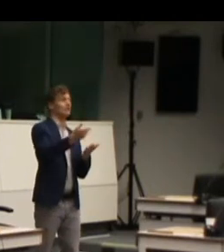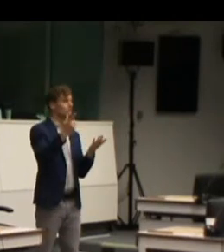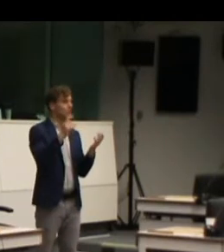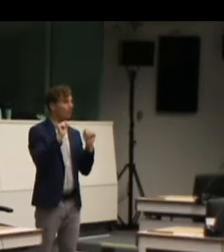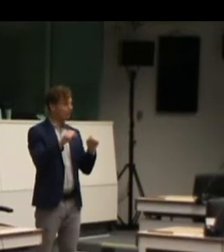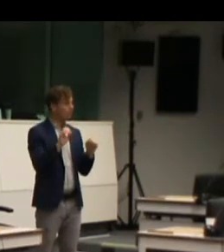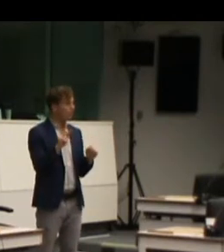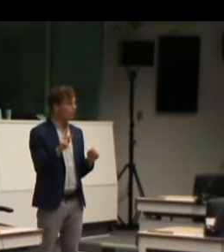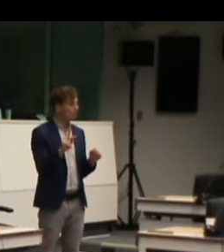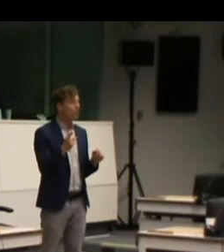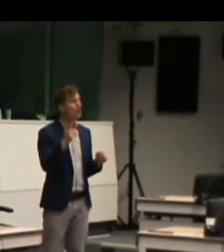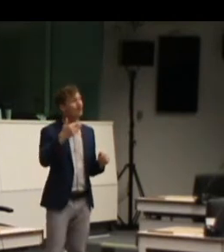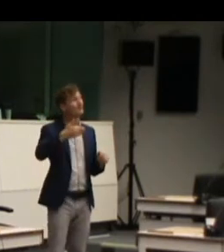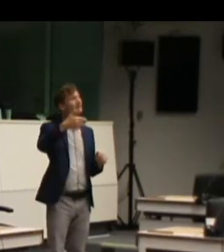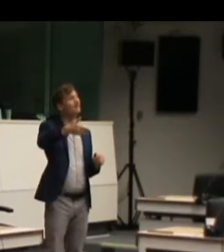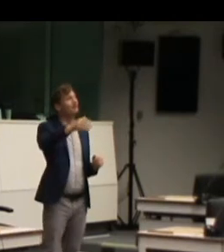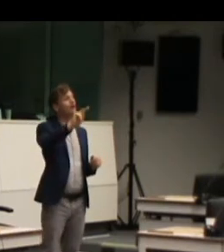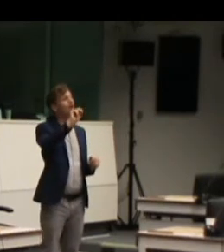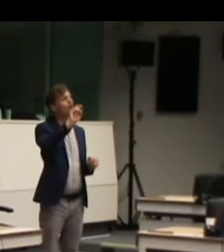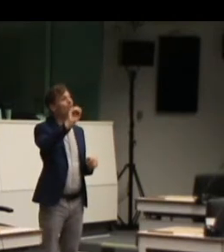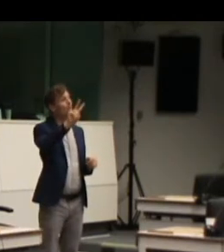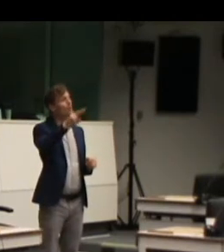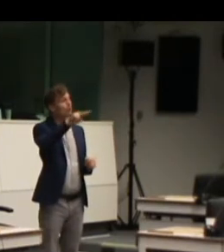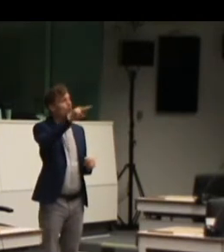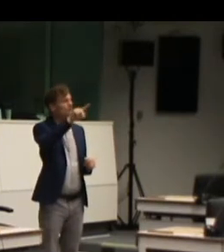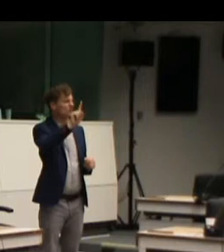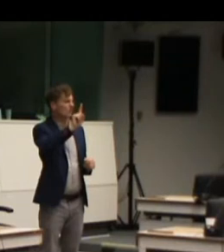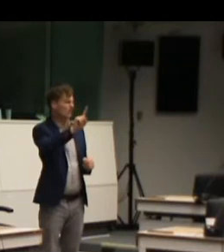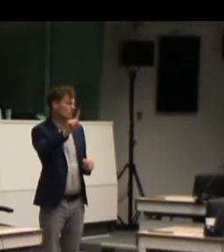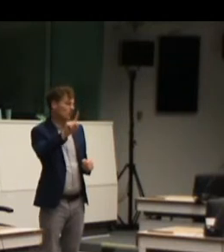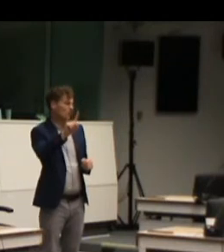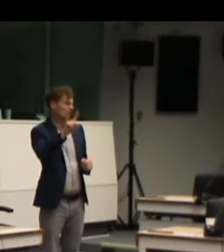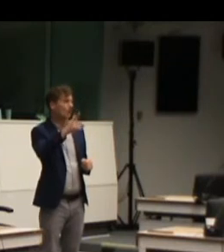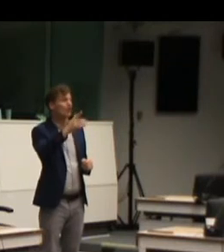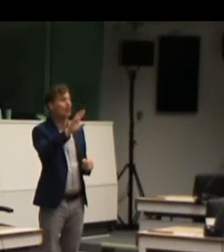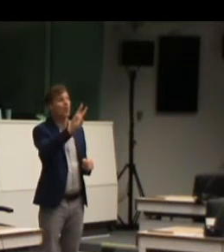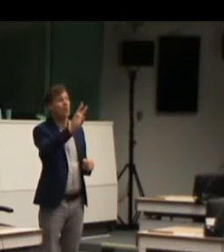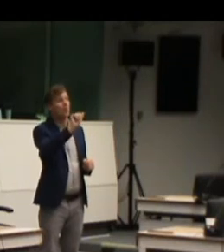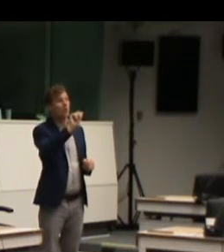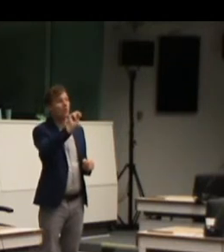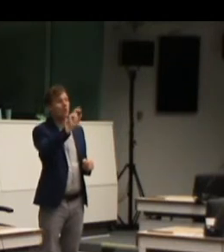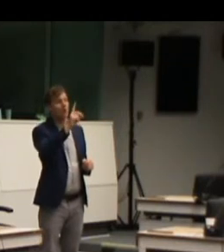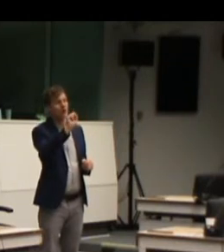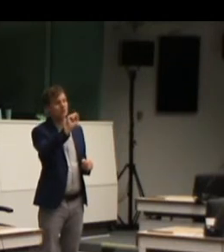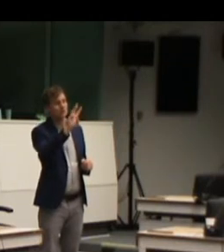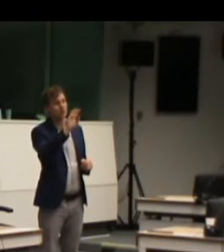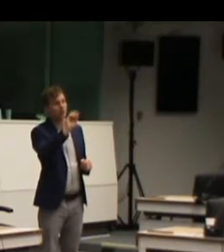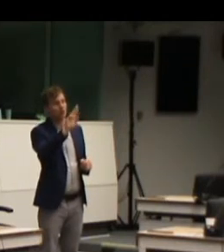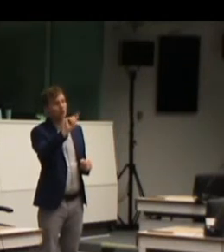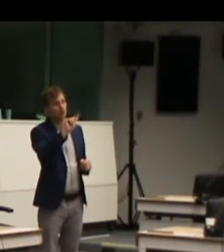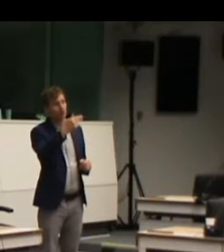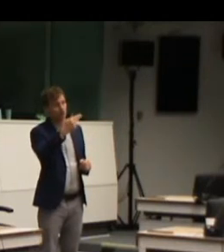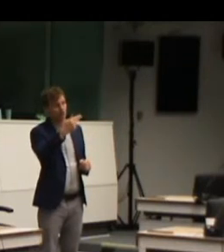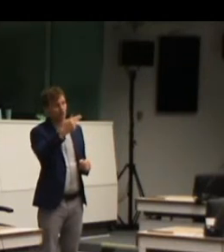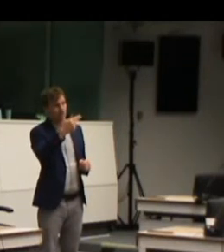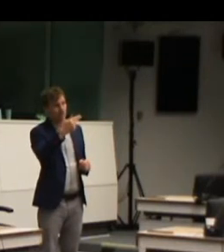will be putting out a notice in Wandsworth that we'll be extending the library hours. Now, that's not because we're magic. It's